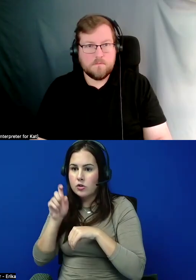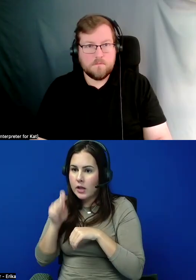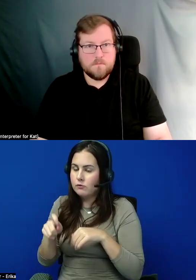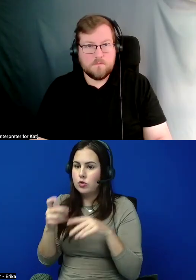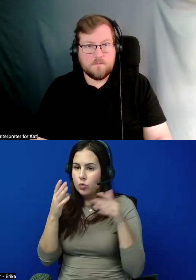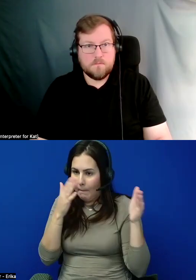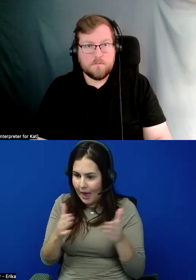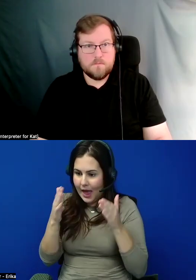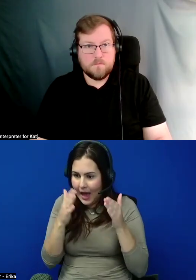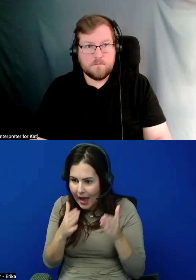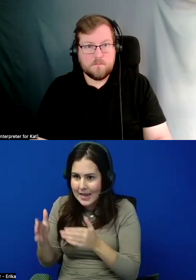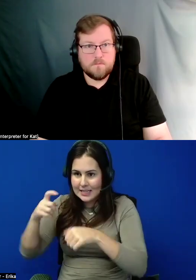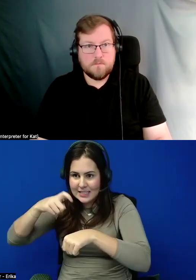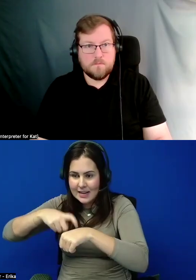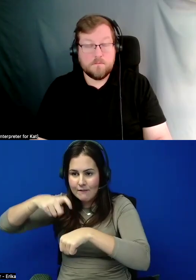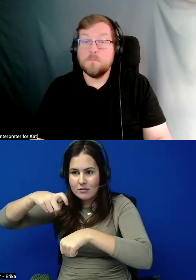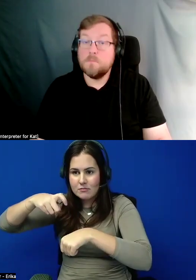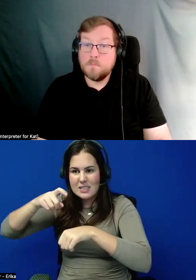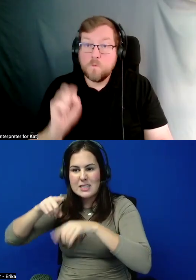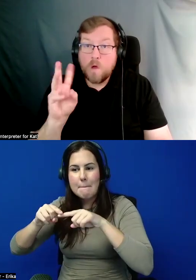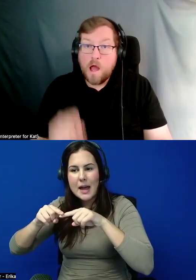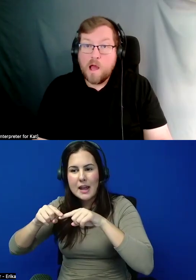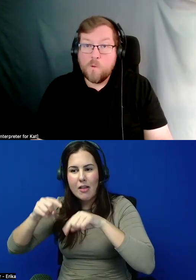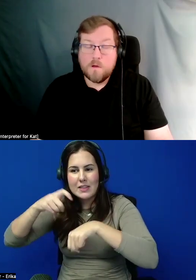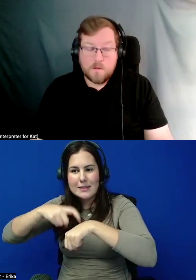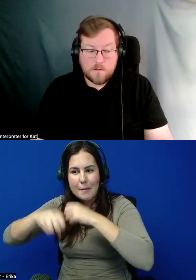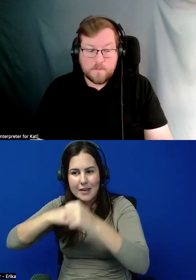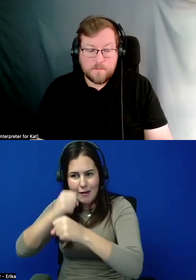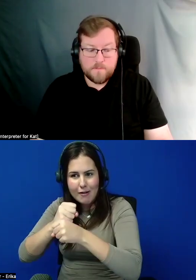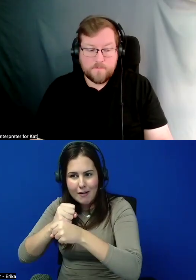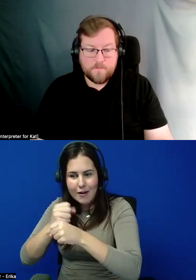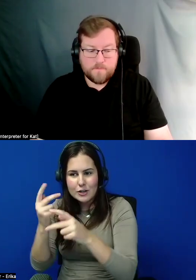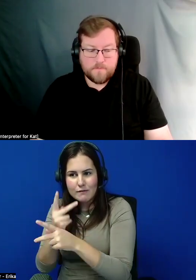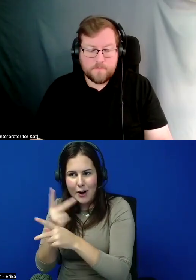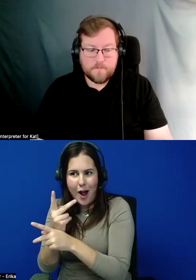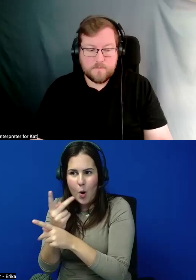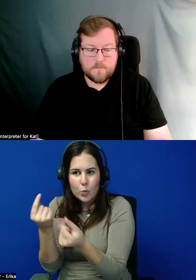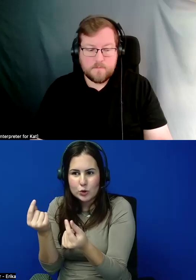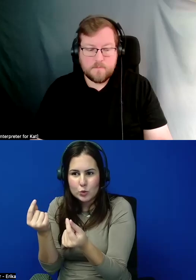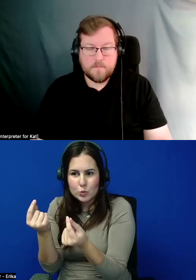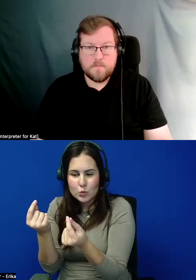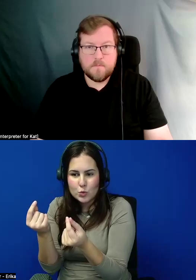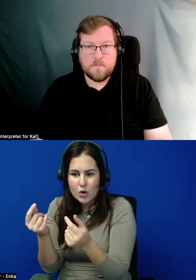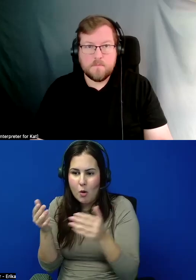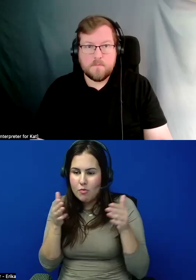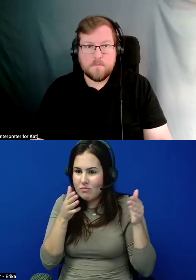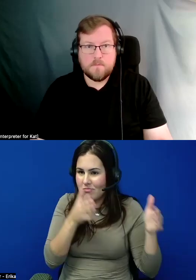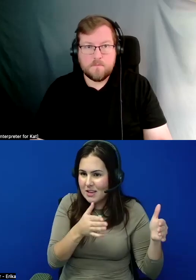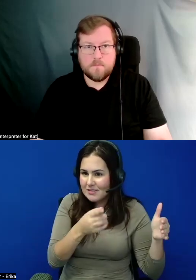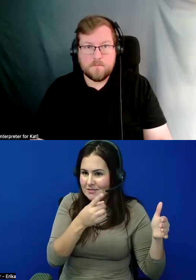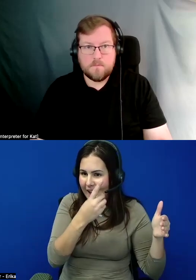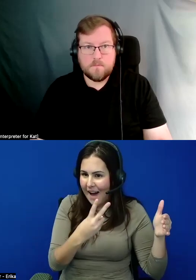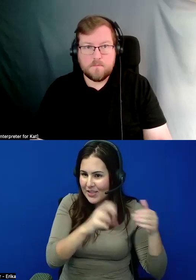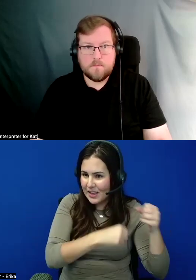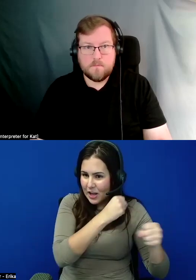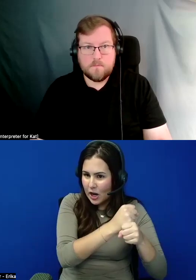year where it's like, okay, Wow. this half of the year we are part of Iquitos, and then the other half of the year they